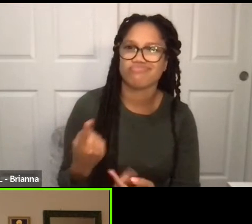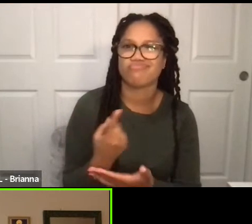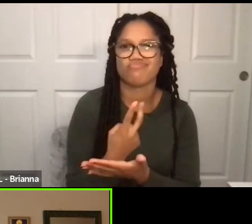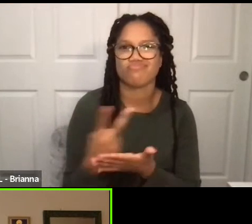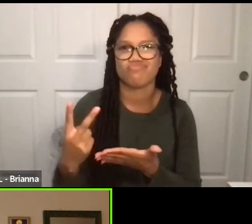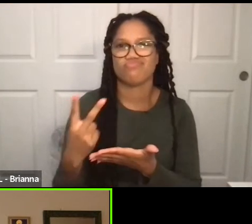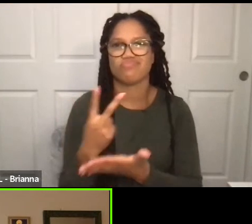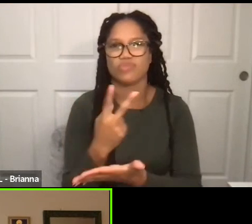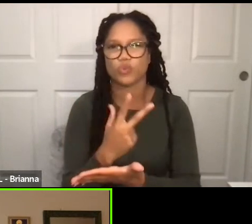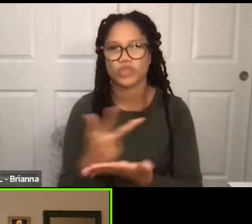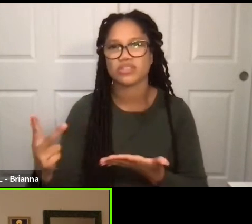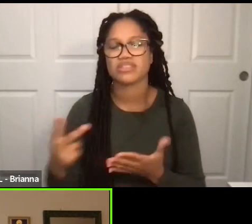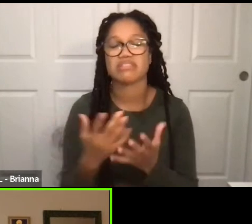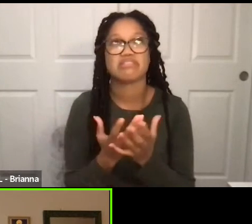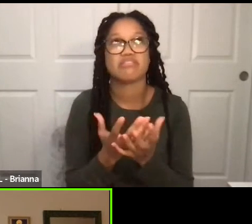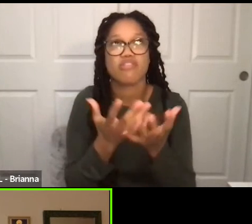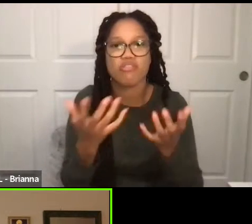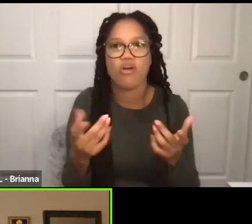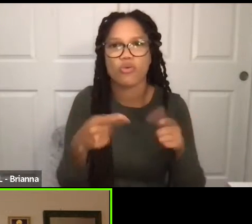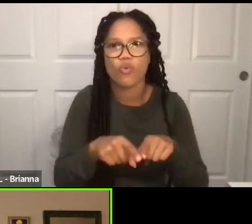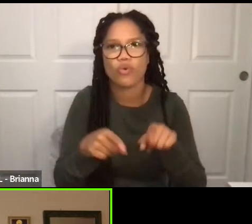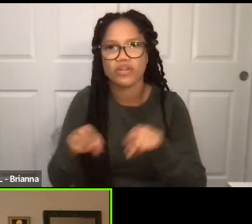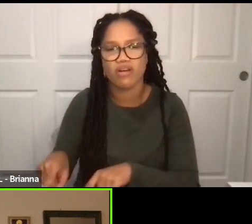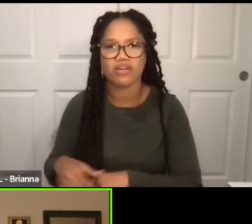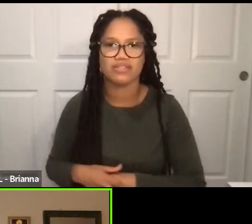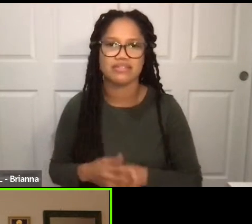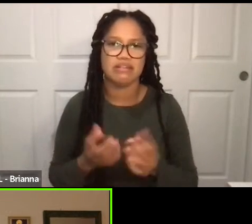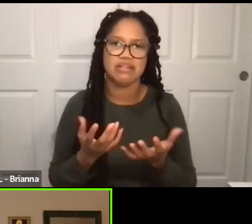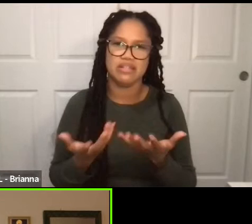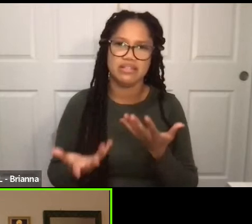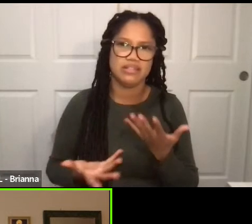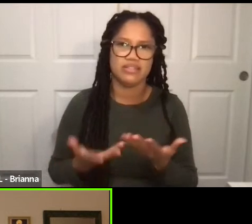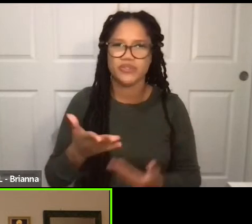just a lot going on. A lot to,